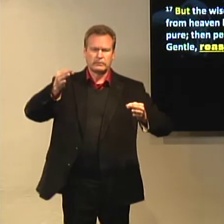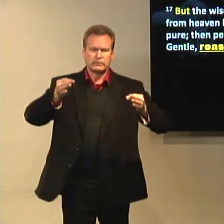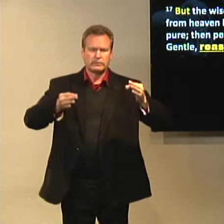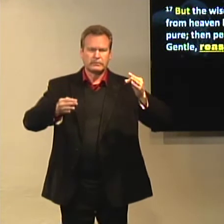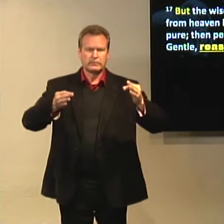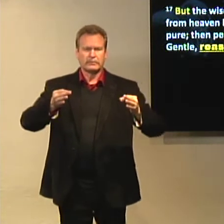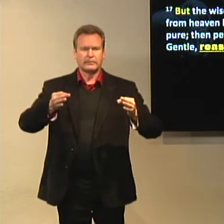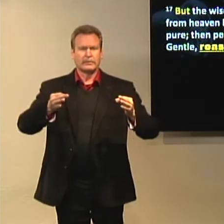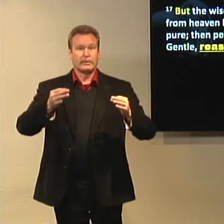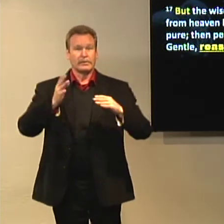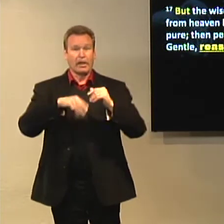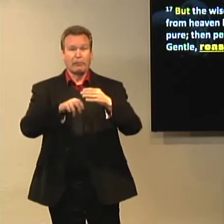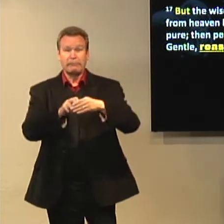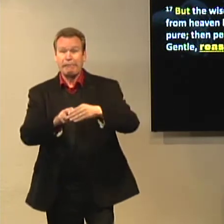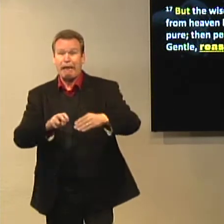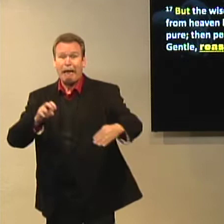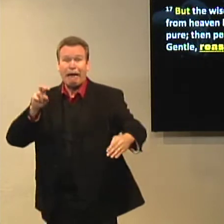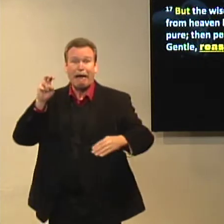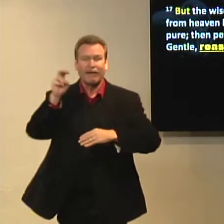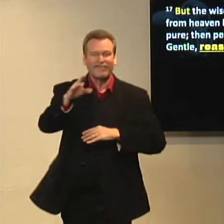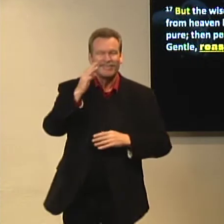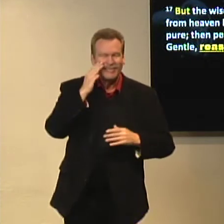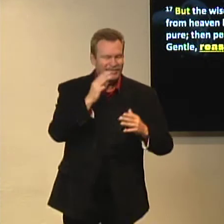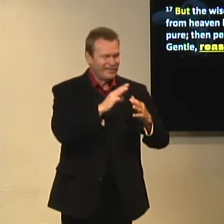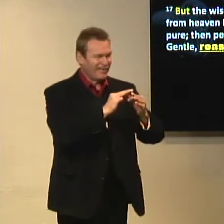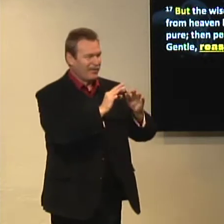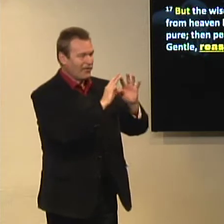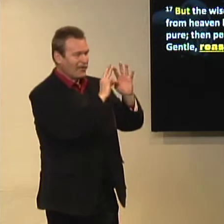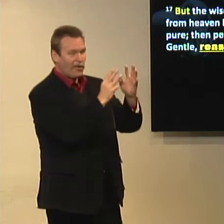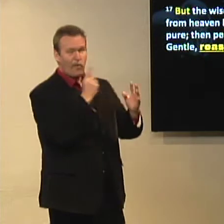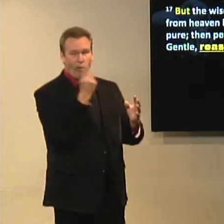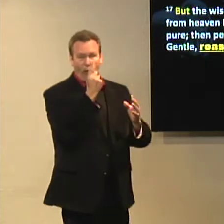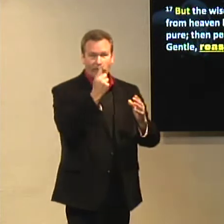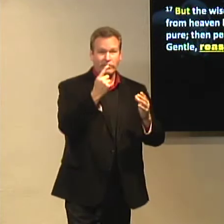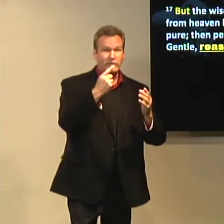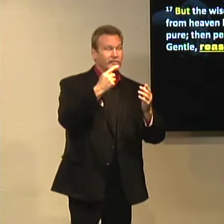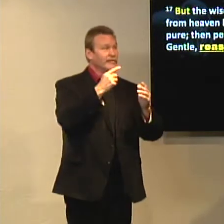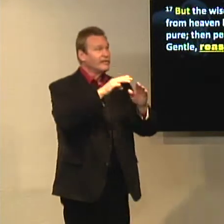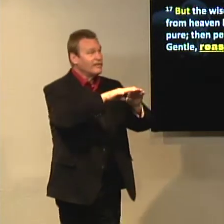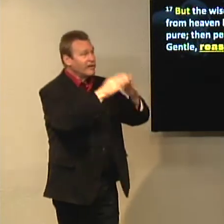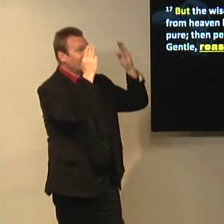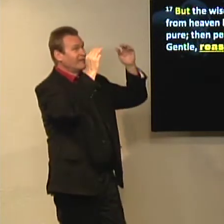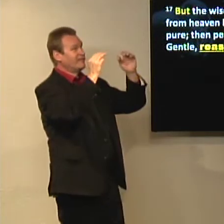One that makes good judgment. Not that just jumps into anything, but